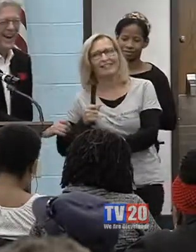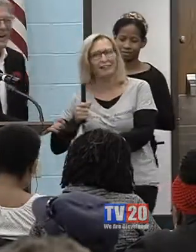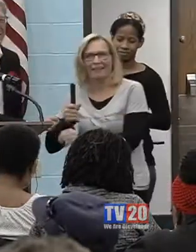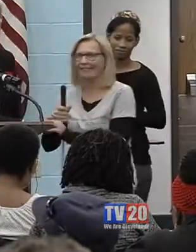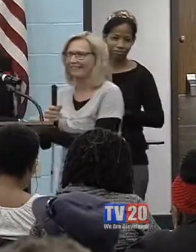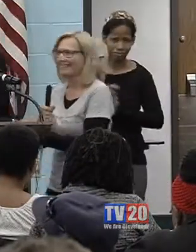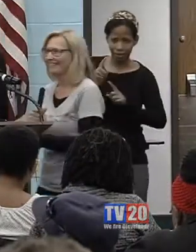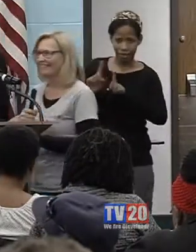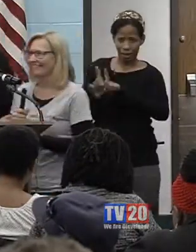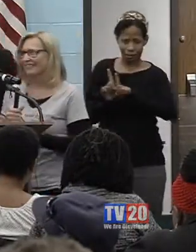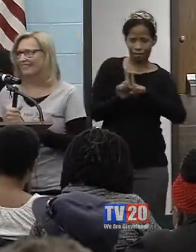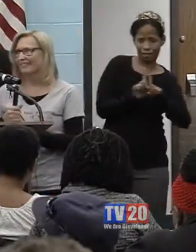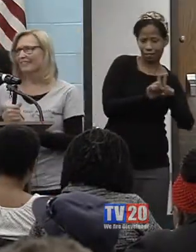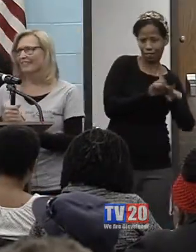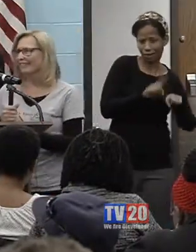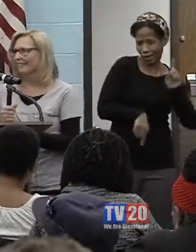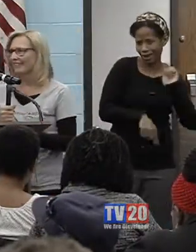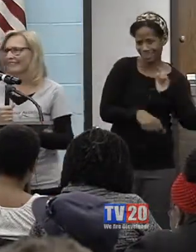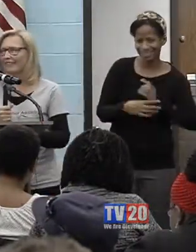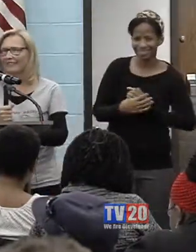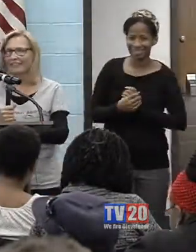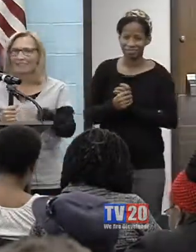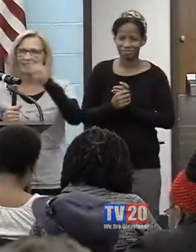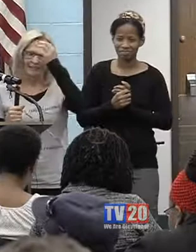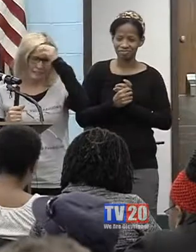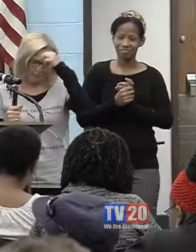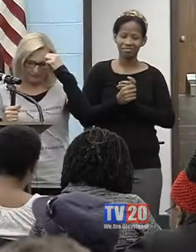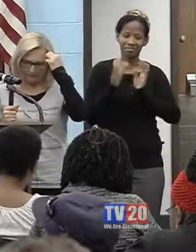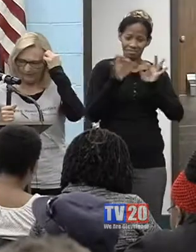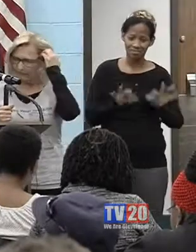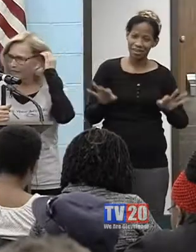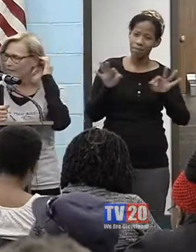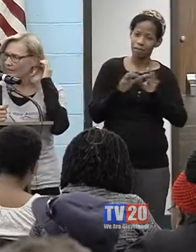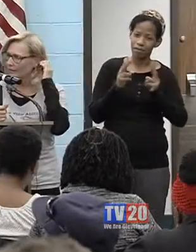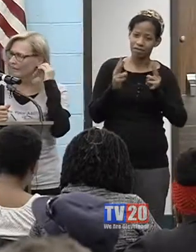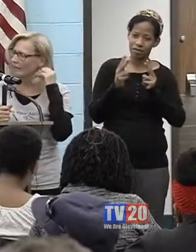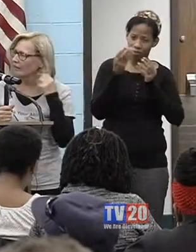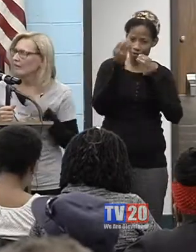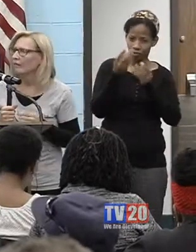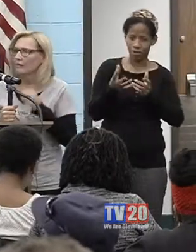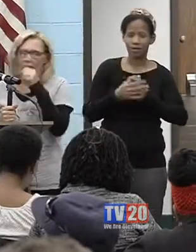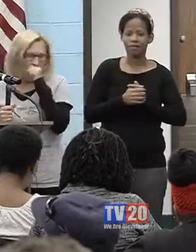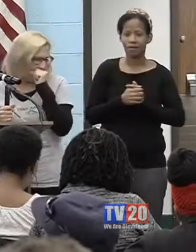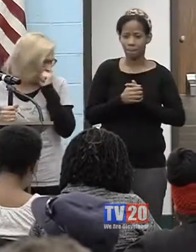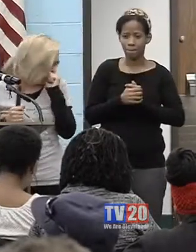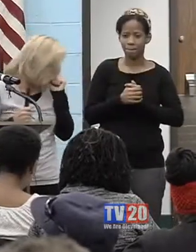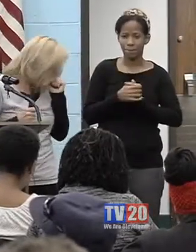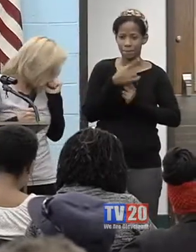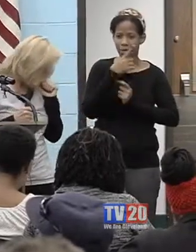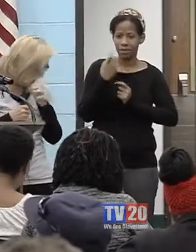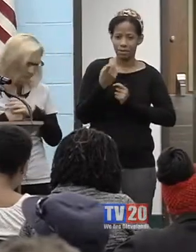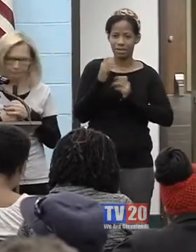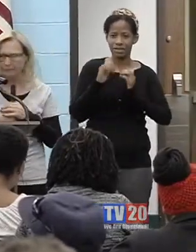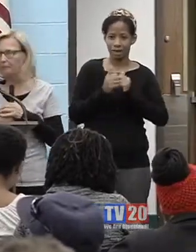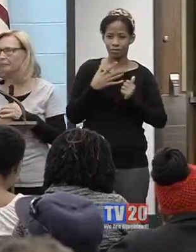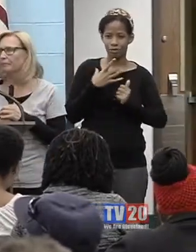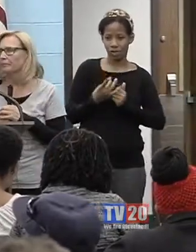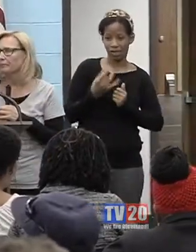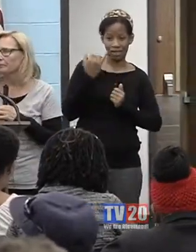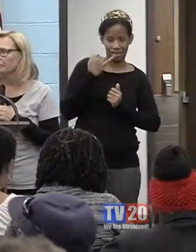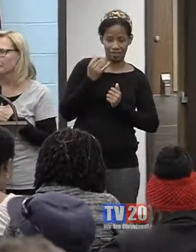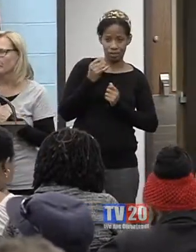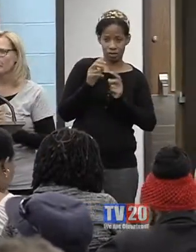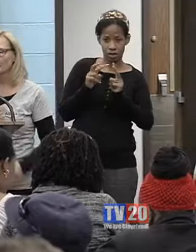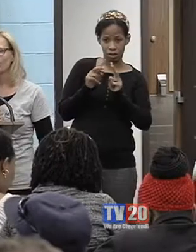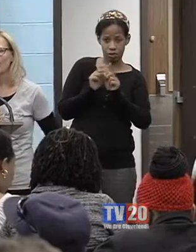into something. So it's important to be very informative, because how would you like it if you were